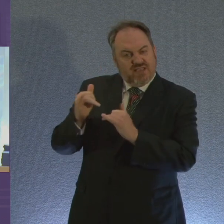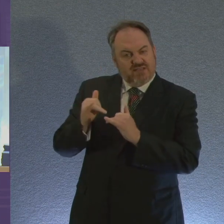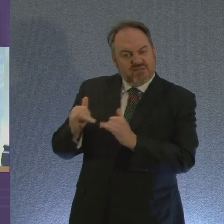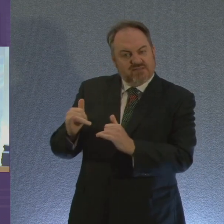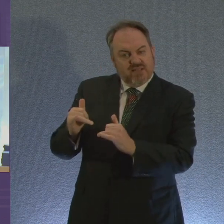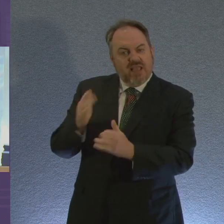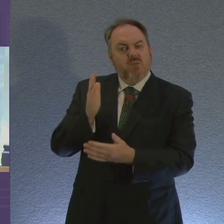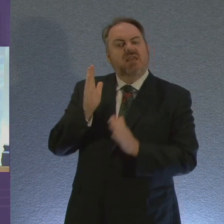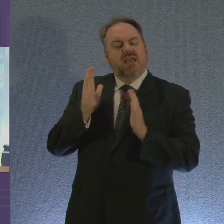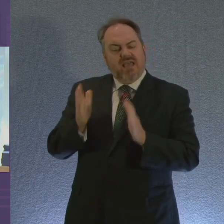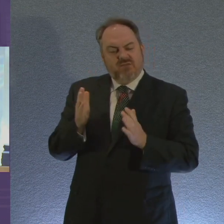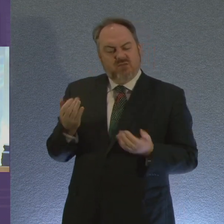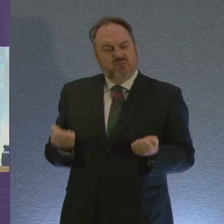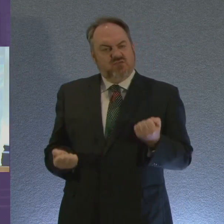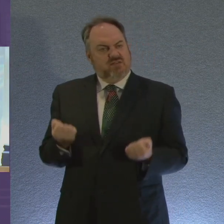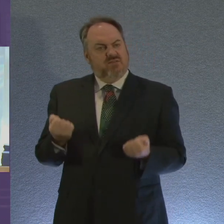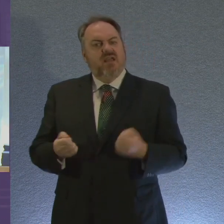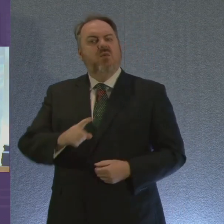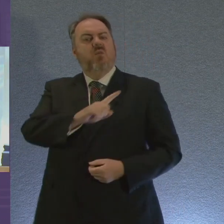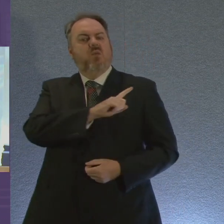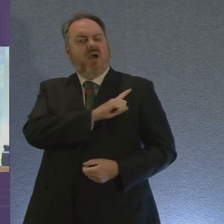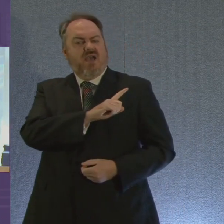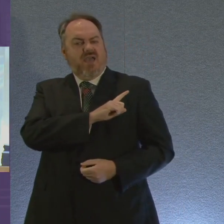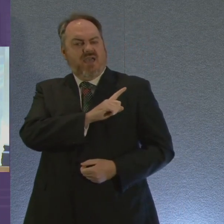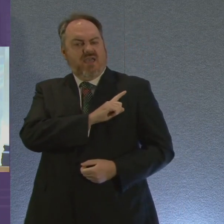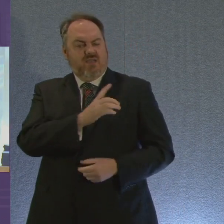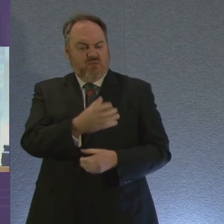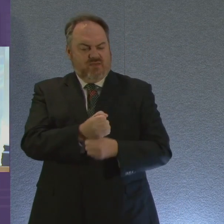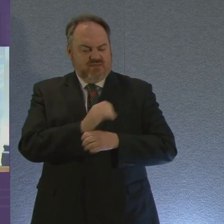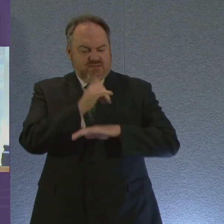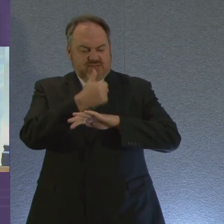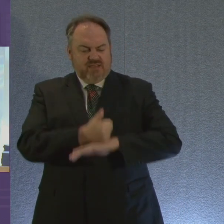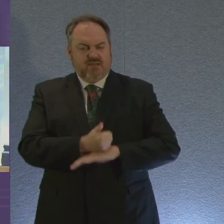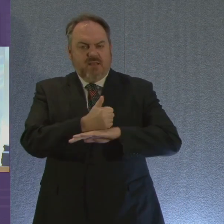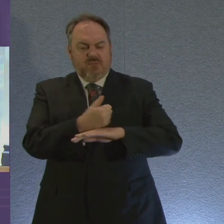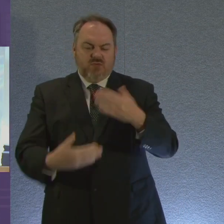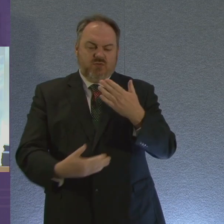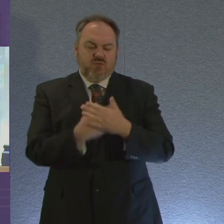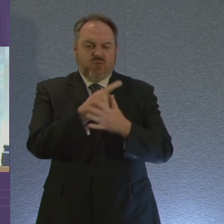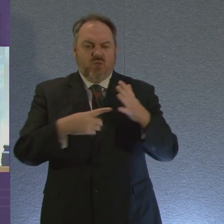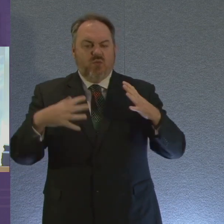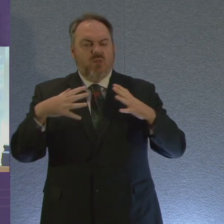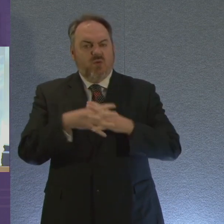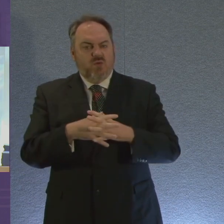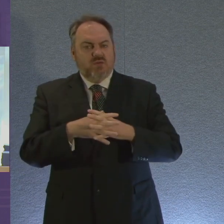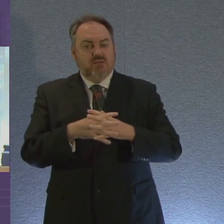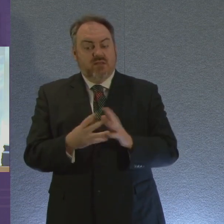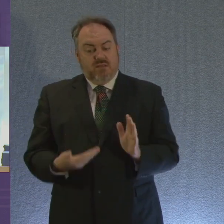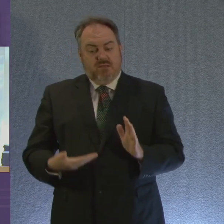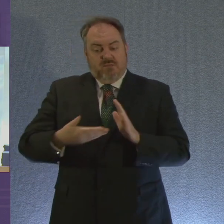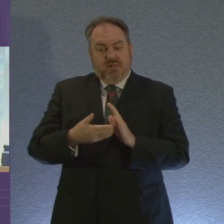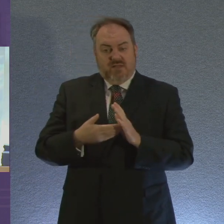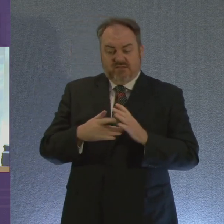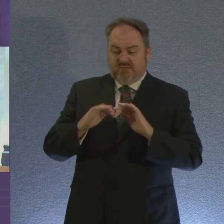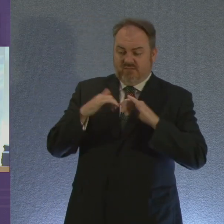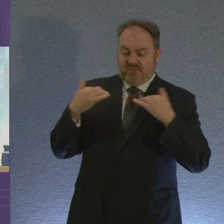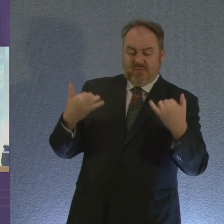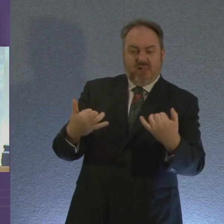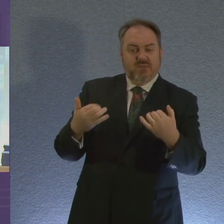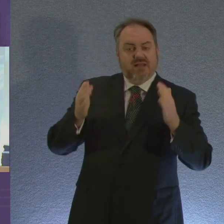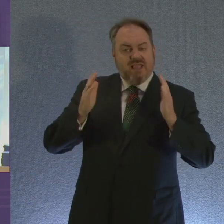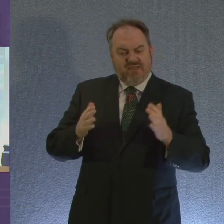justifying restrictions must lie with government and be open to proper, timely scrutiny and challenge from existing bodies out with